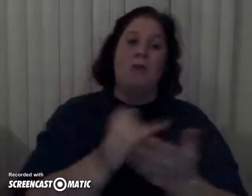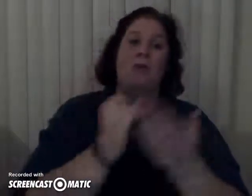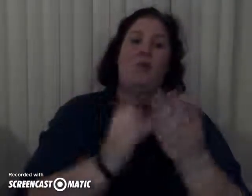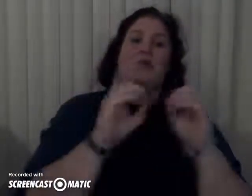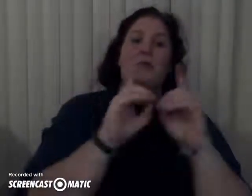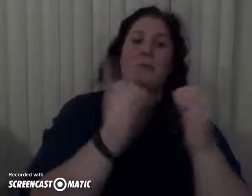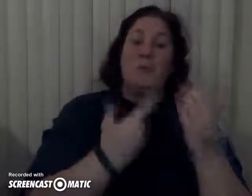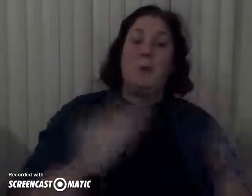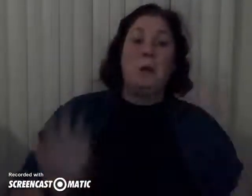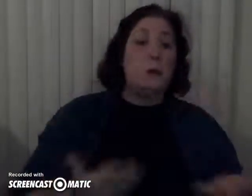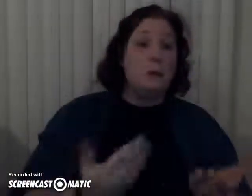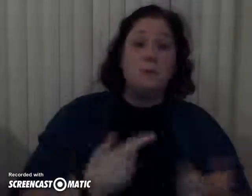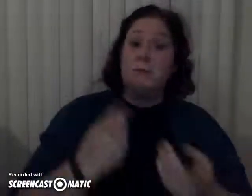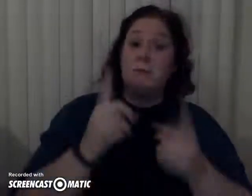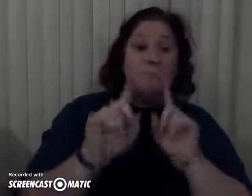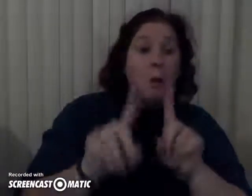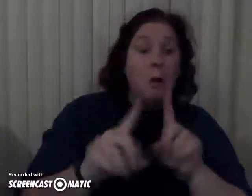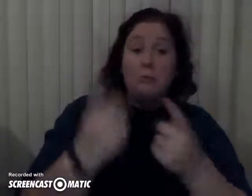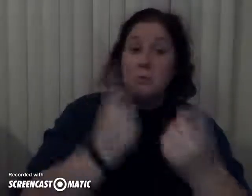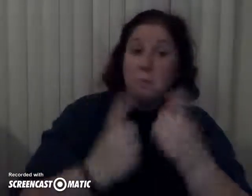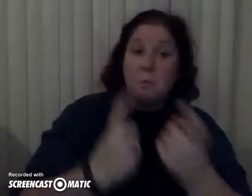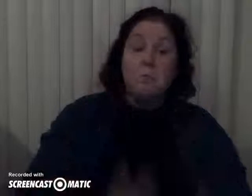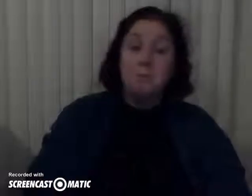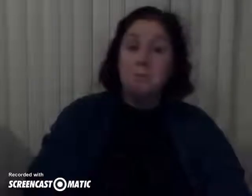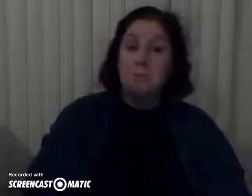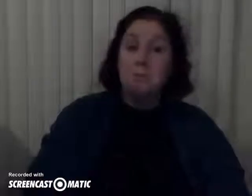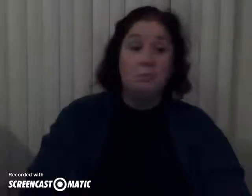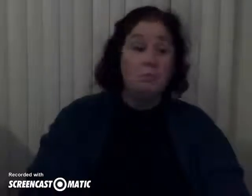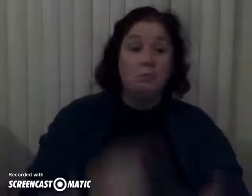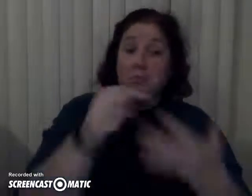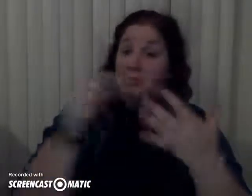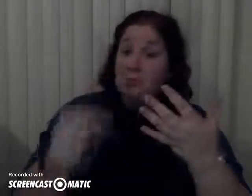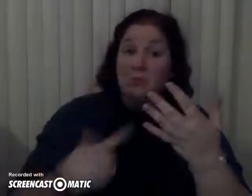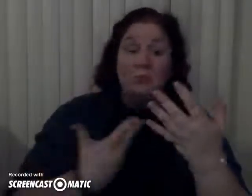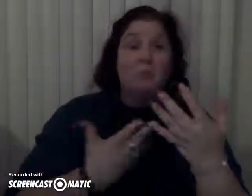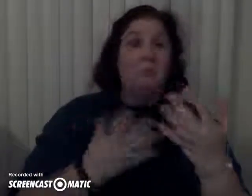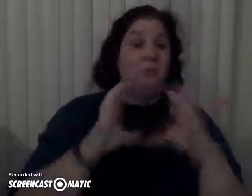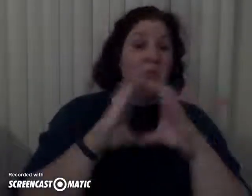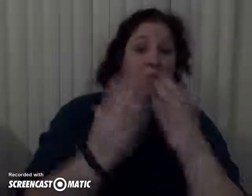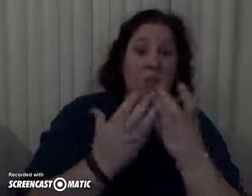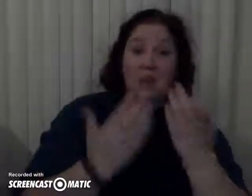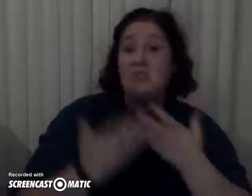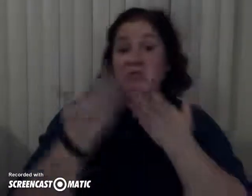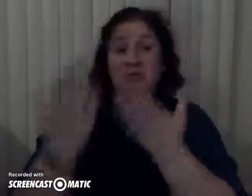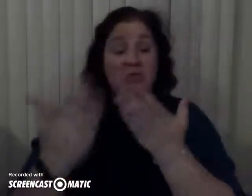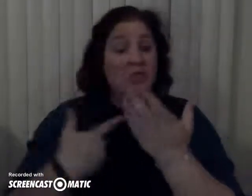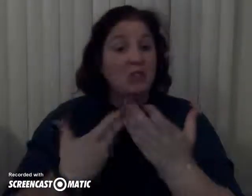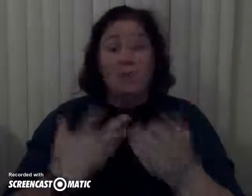any questions that you might have about the kind of services and the kind of courses that we do in photography and what's available and possible